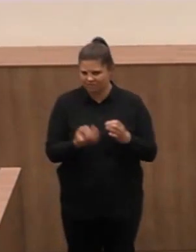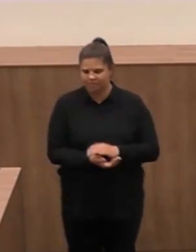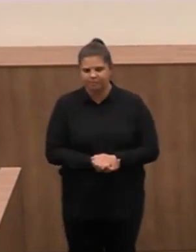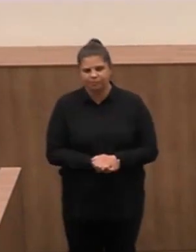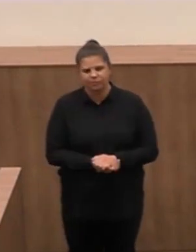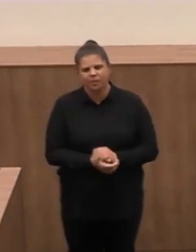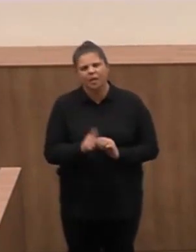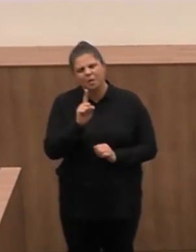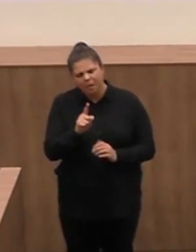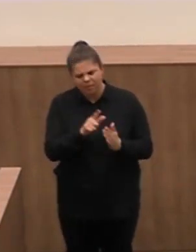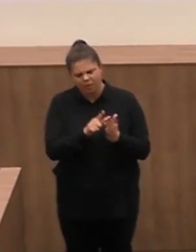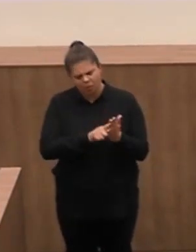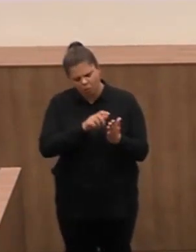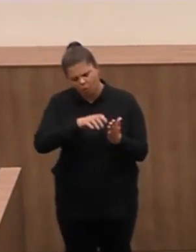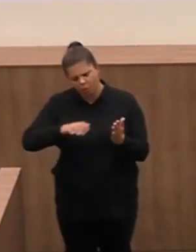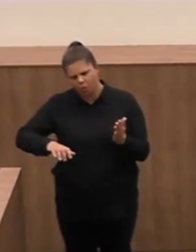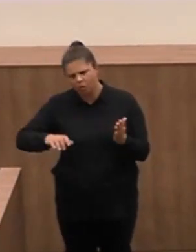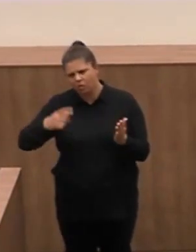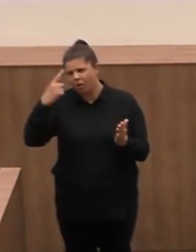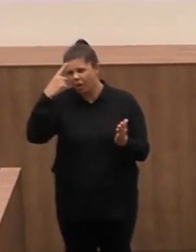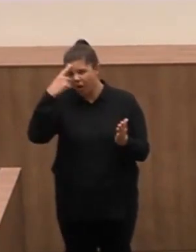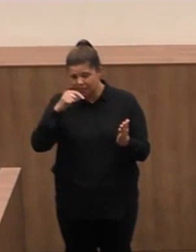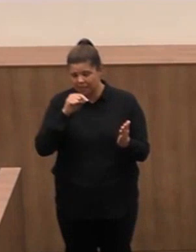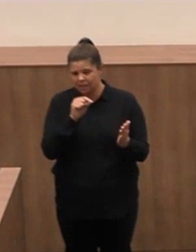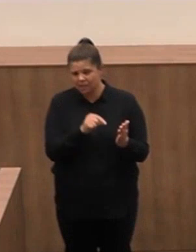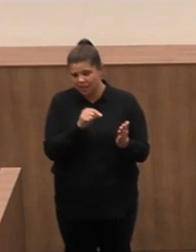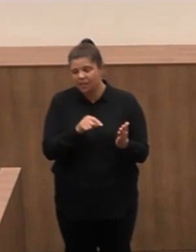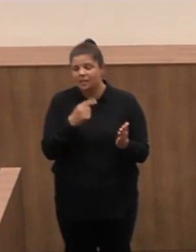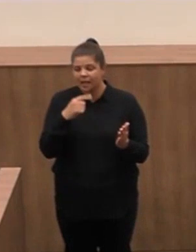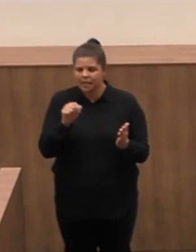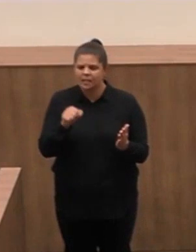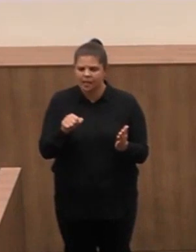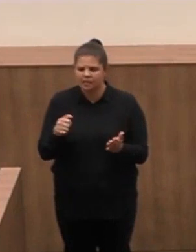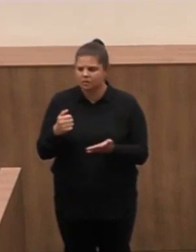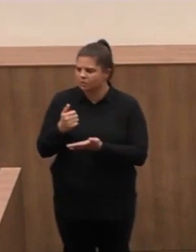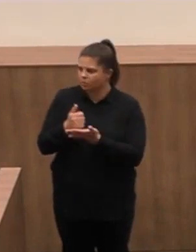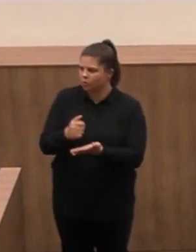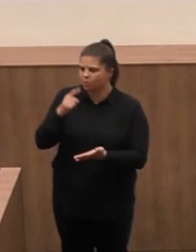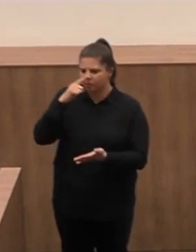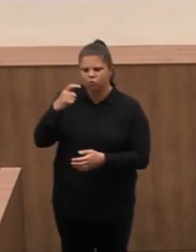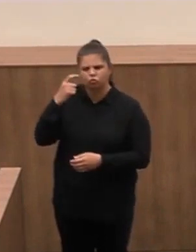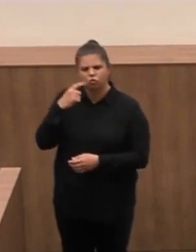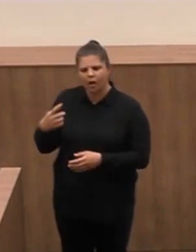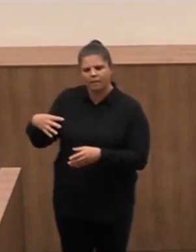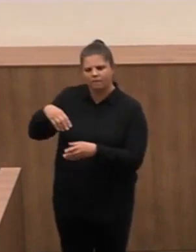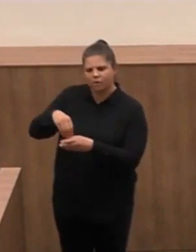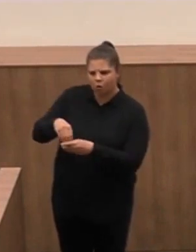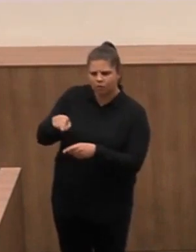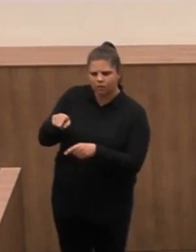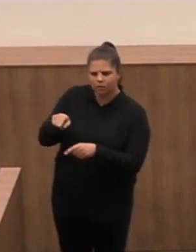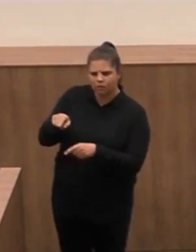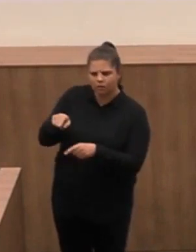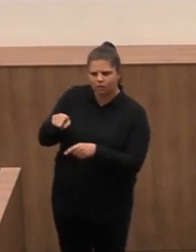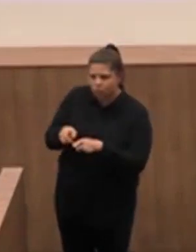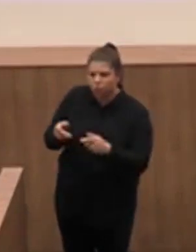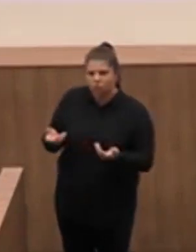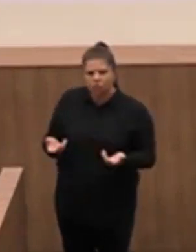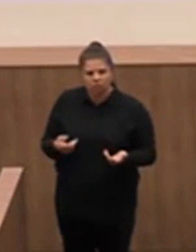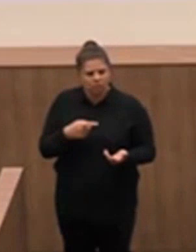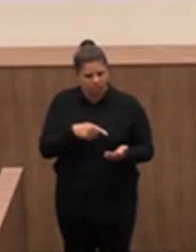our legislation, they do tell us that we should be looking to support people as best as we can. So they talk about things like using the